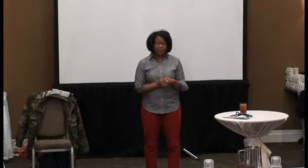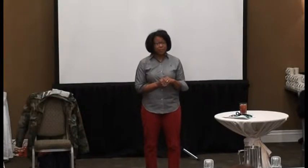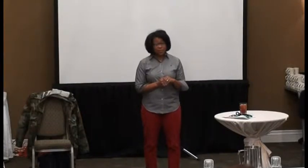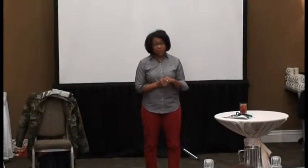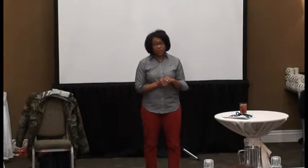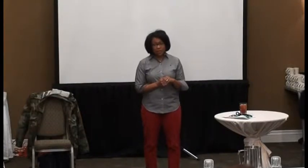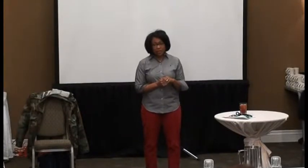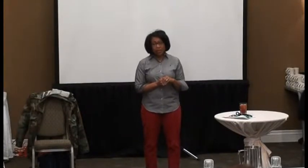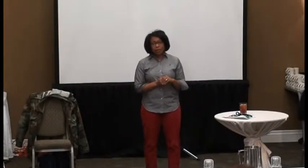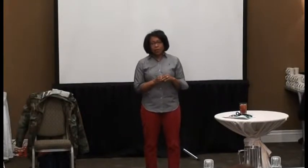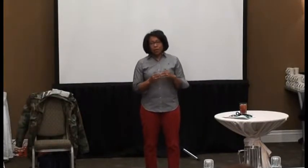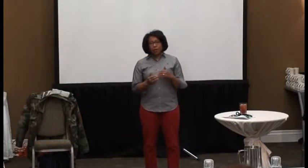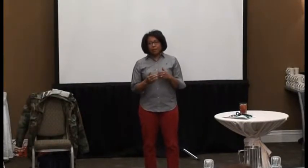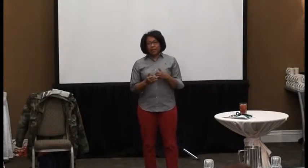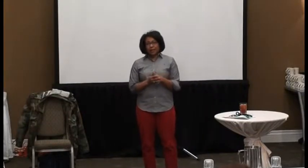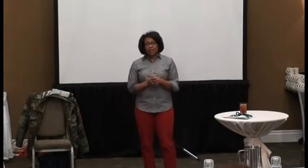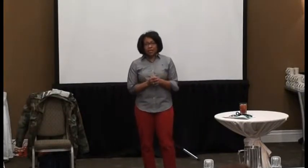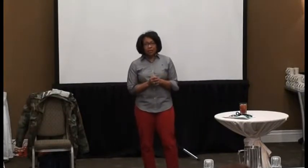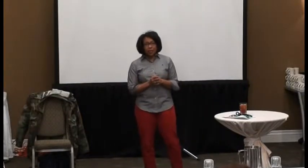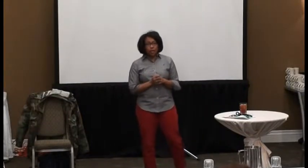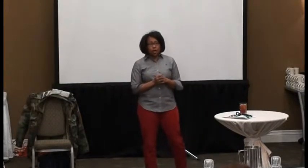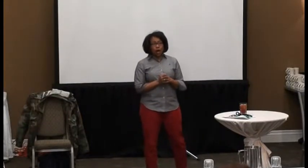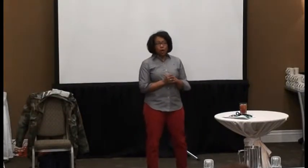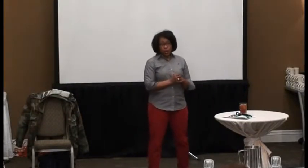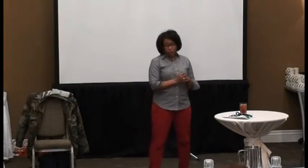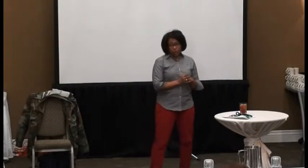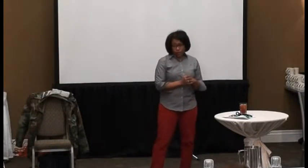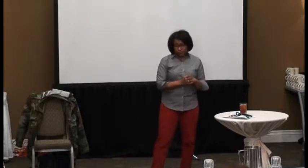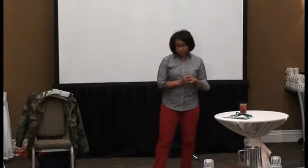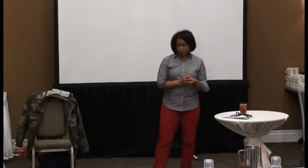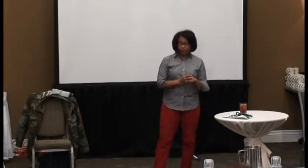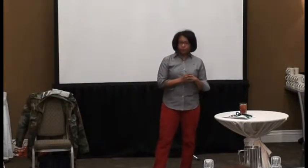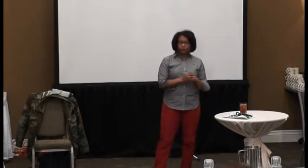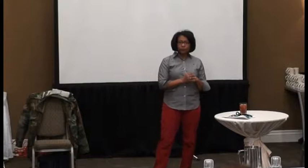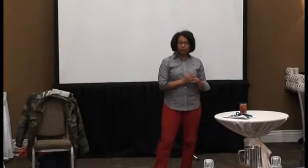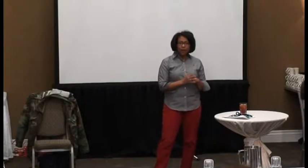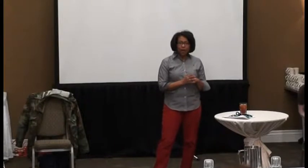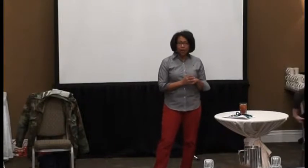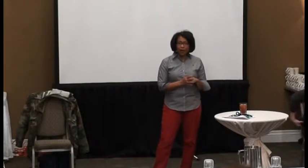you sometimes don't get that. The theories long ago,